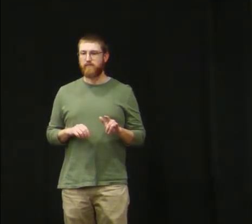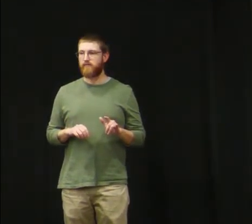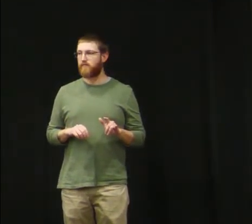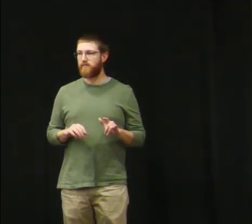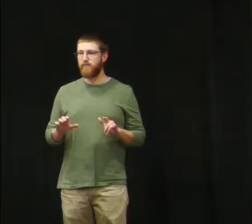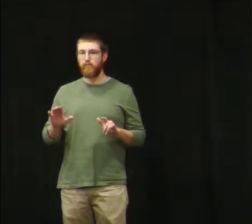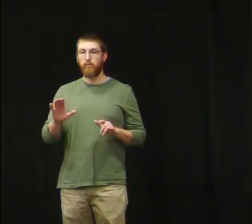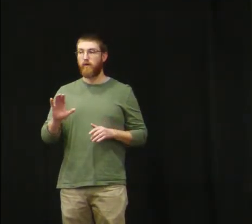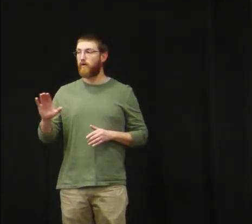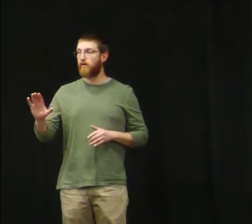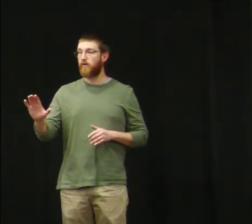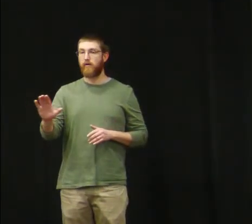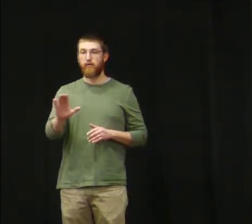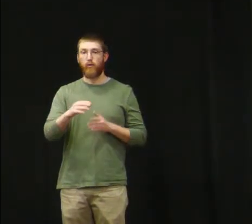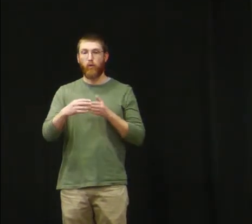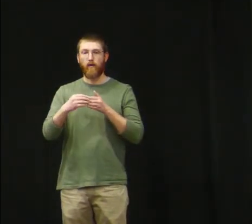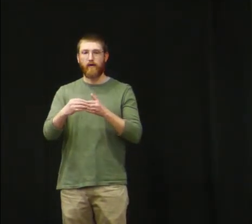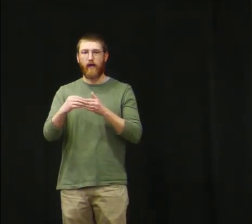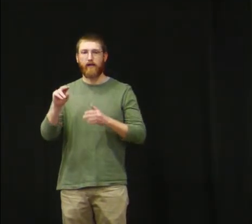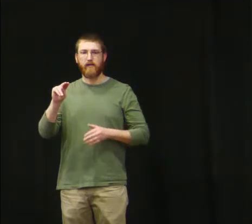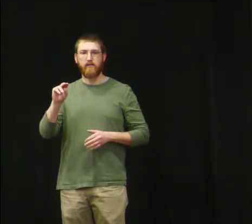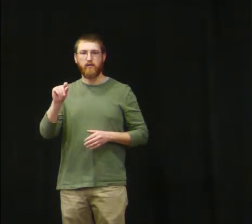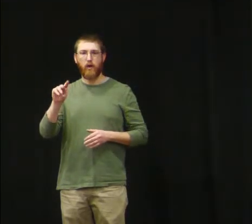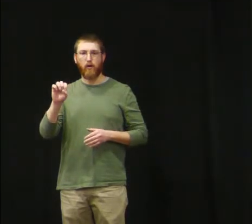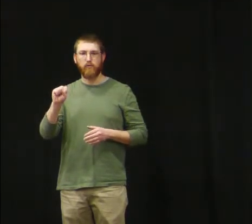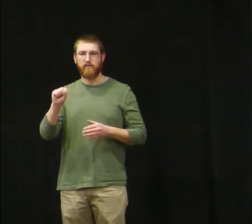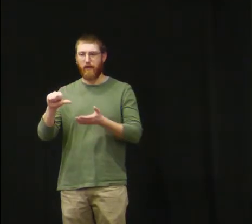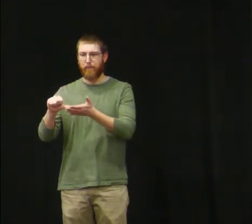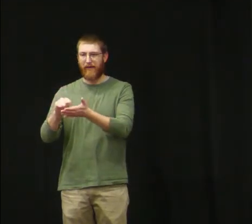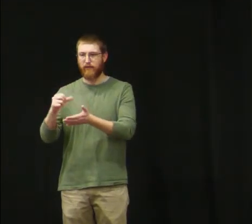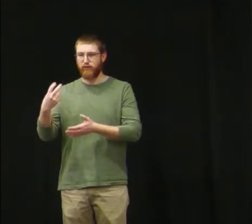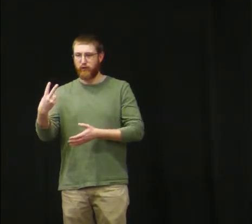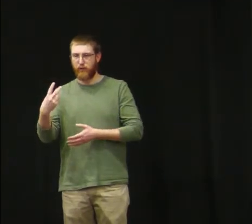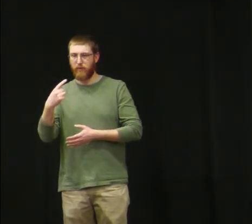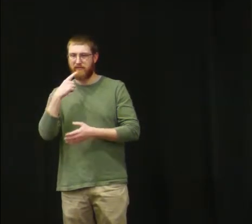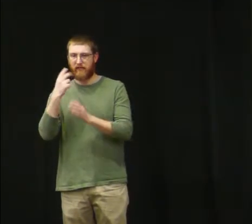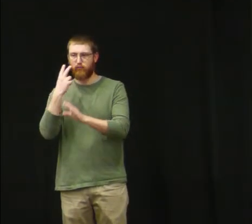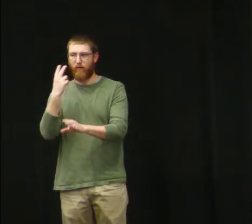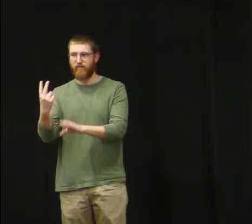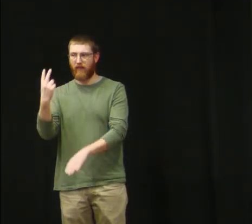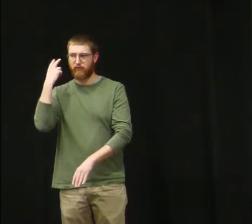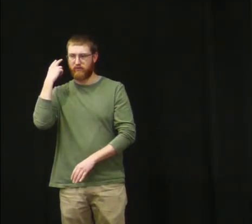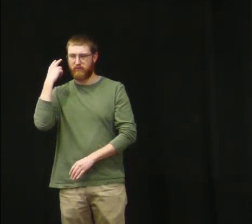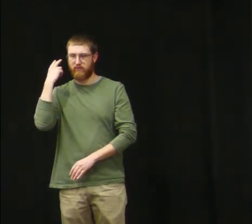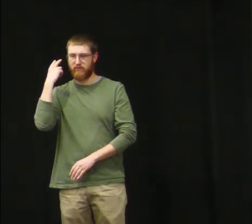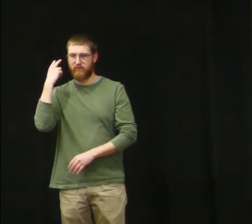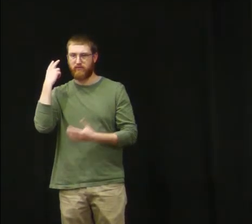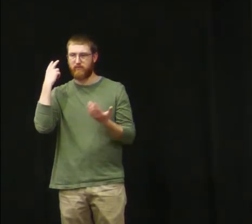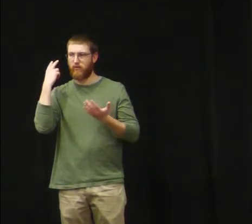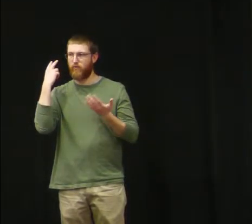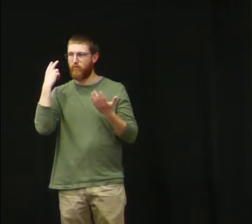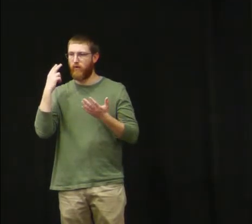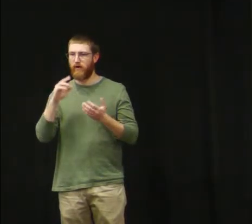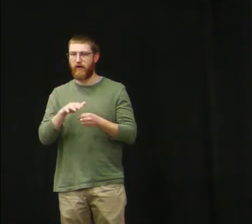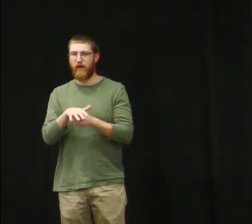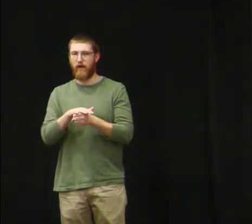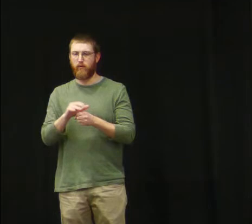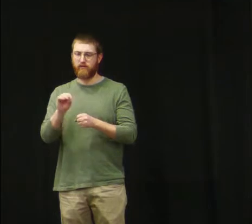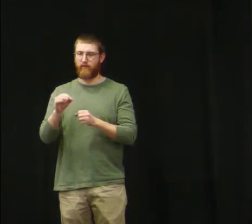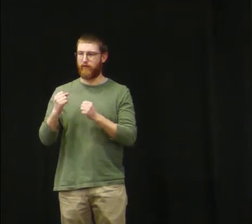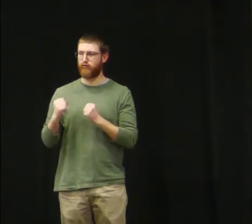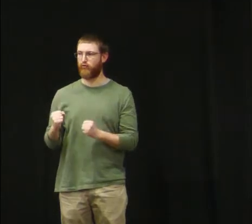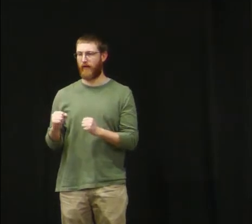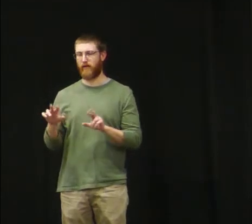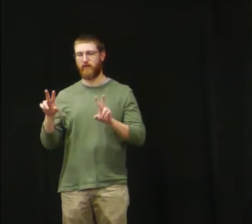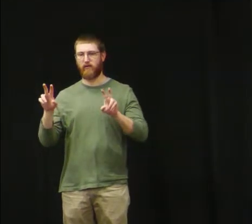IEP writing skills. What are some areas of strength that you found while you were going through your IEP for you